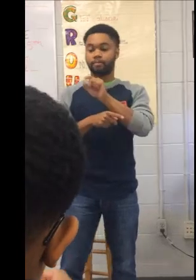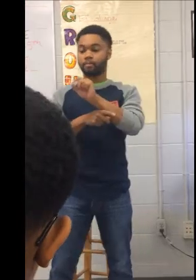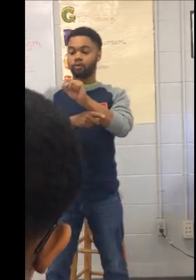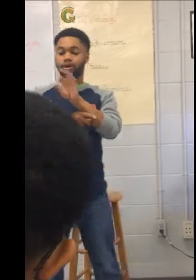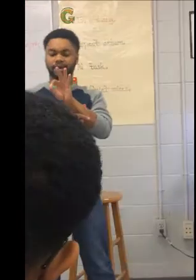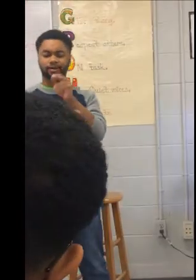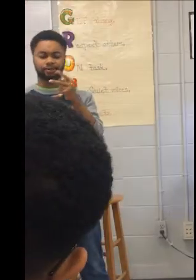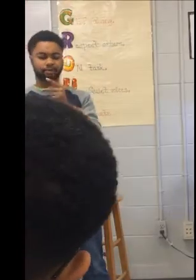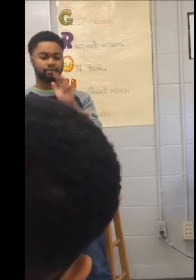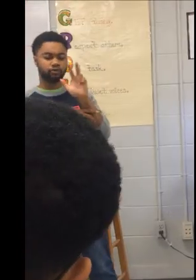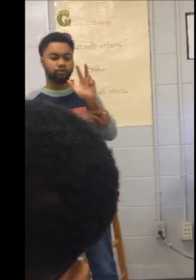should you have multiplied?